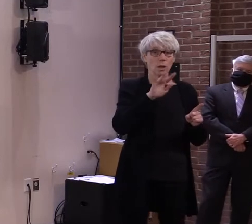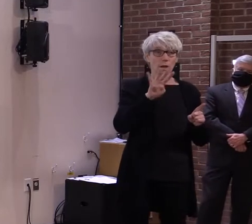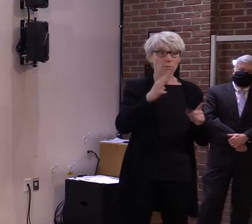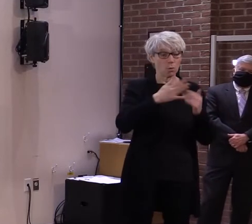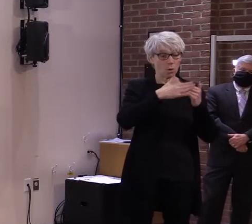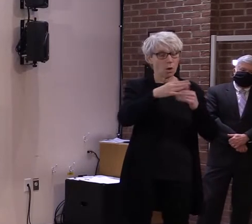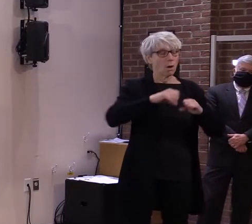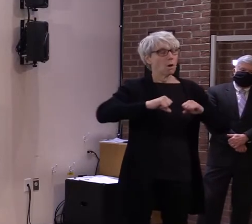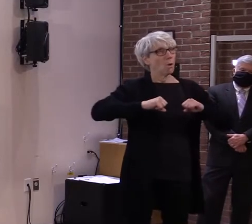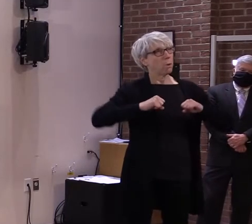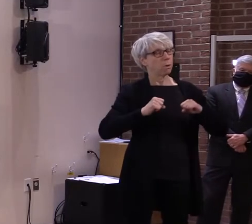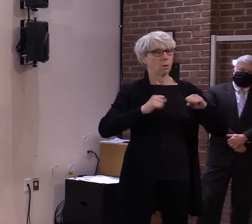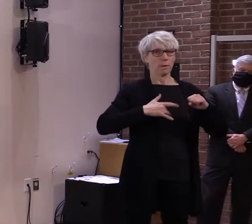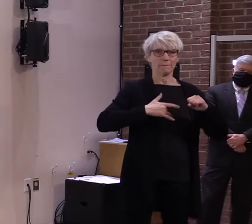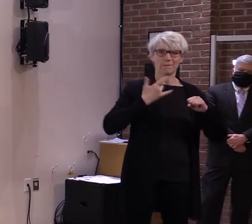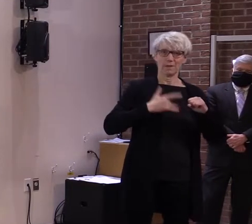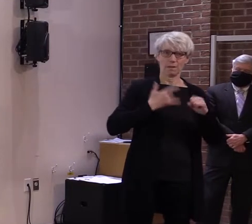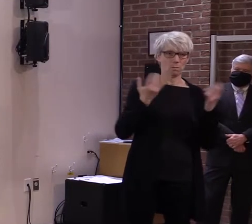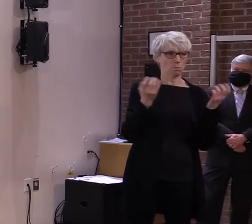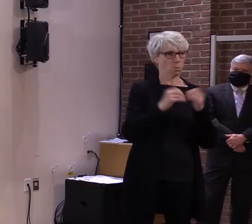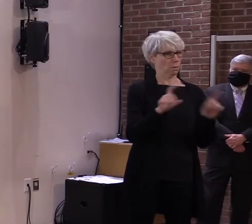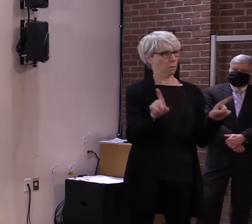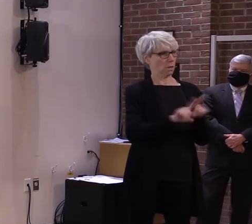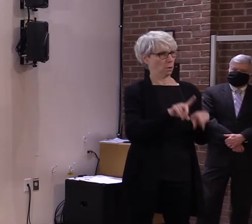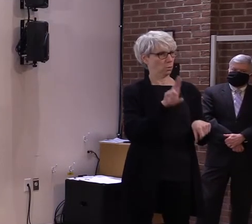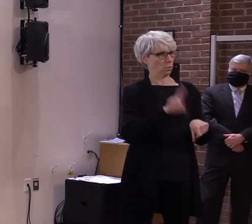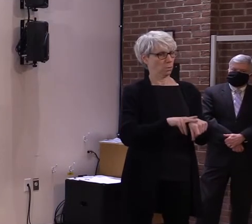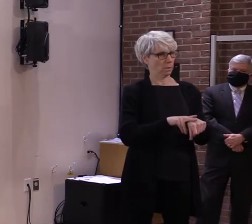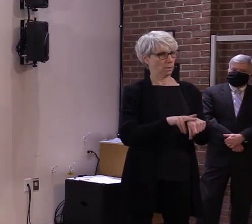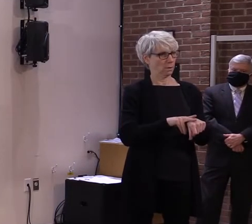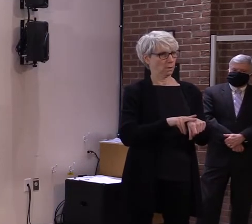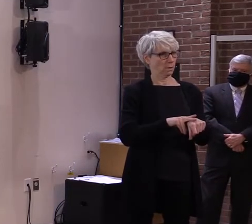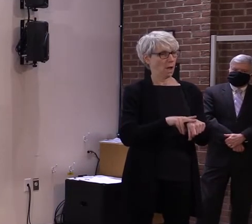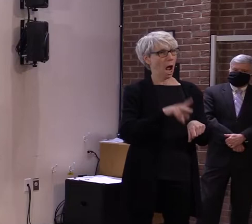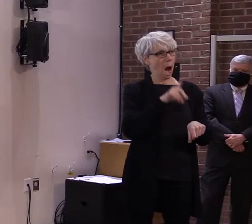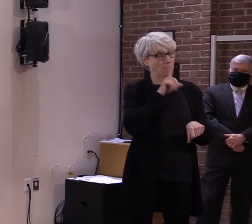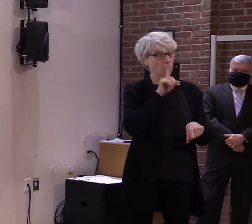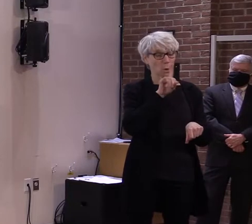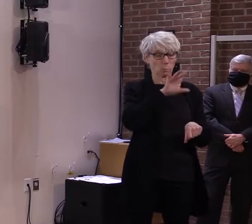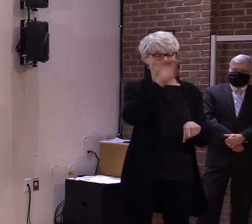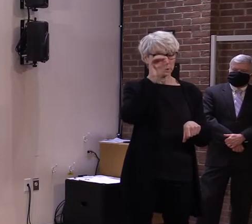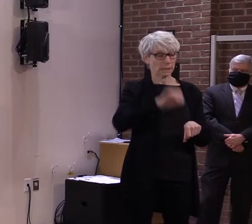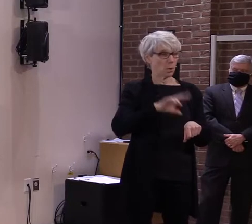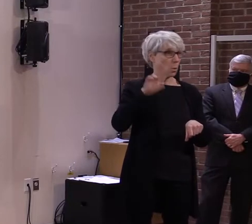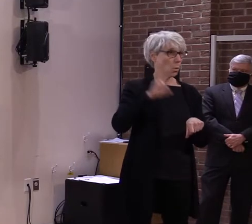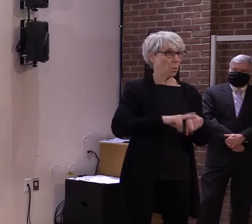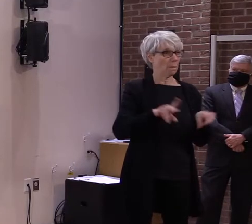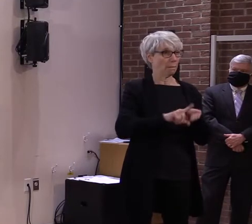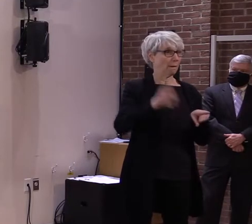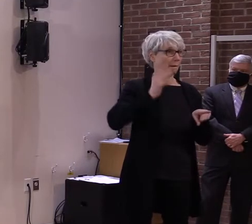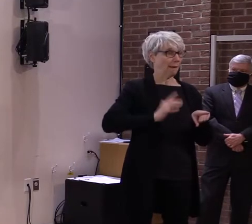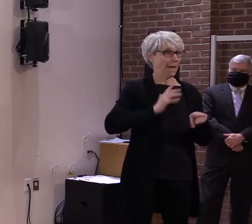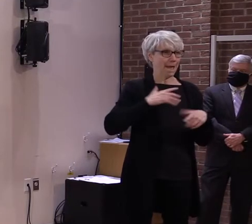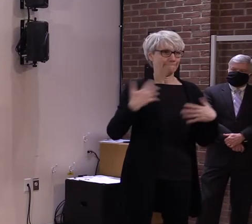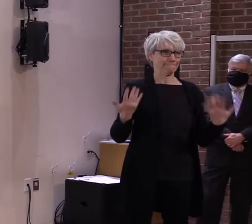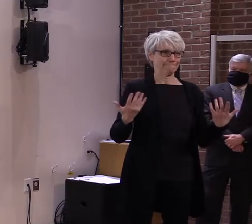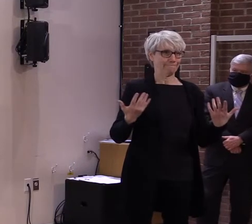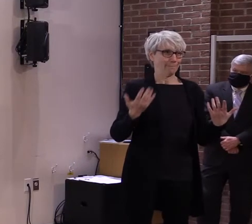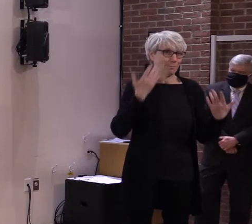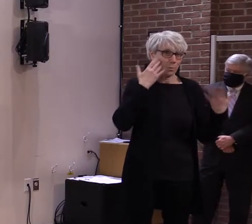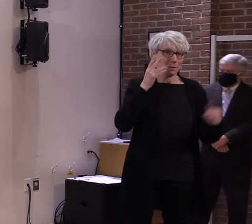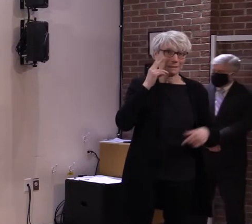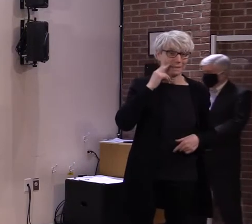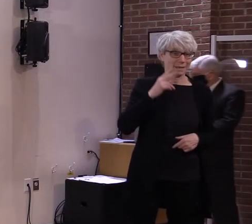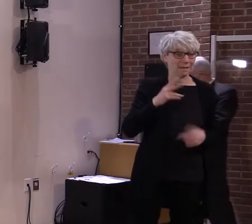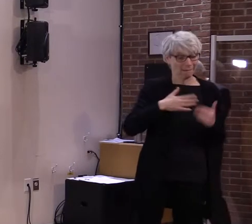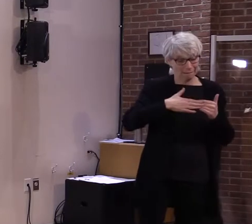last 14 months. But time will tell. You know, it's like in some respects, 3 months is like an eternity. We'll